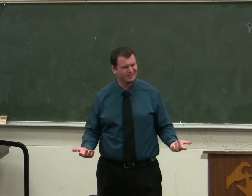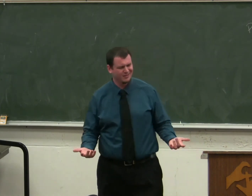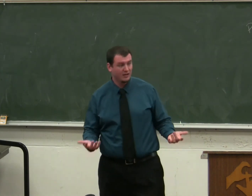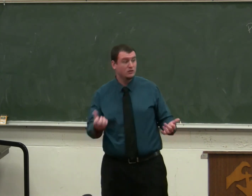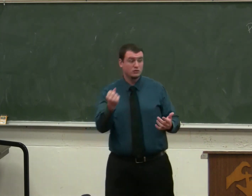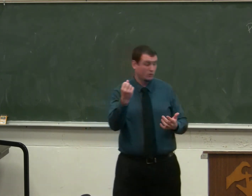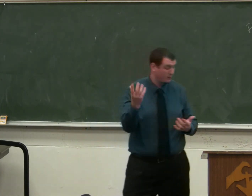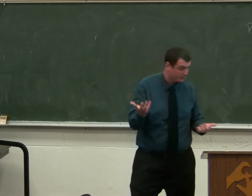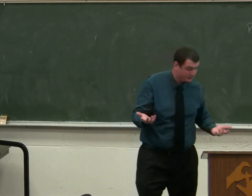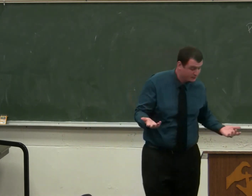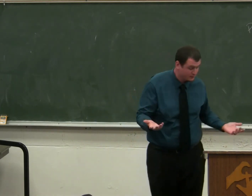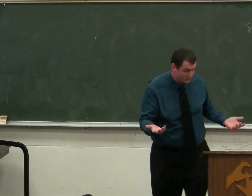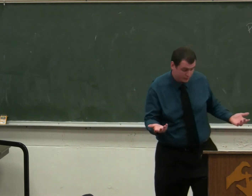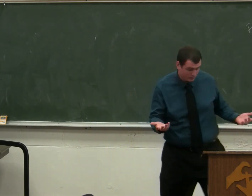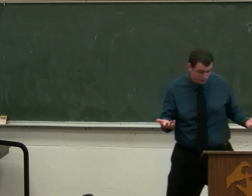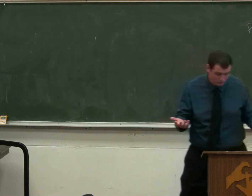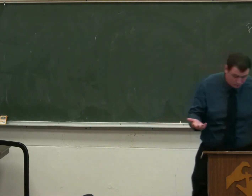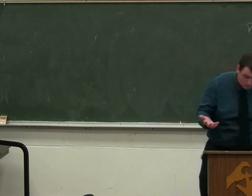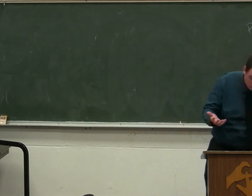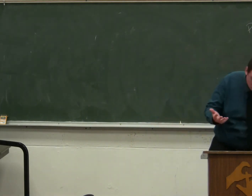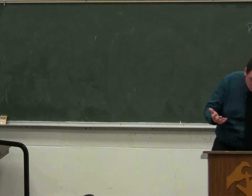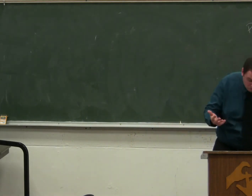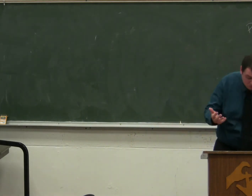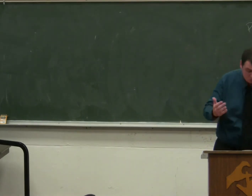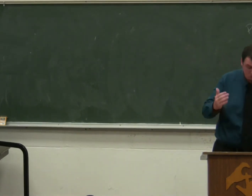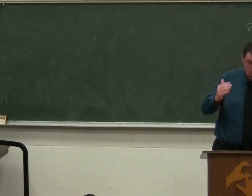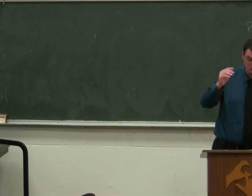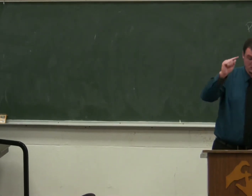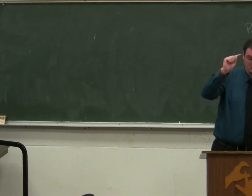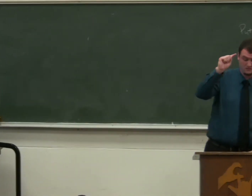You can't pray for that person and still be angry. It just won't happen.